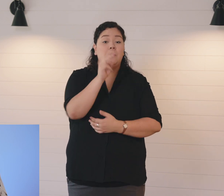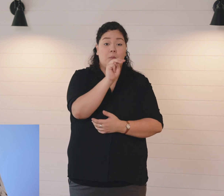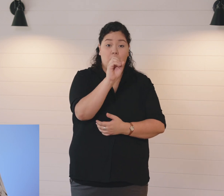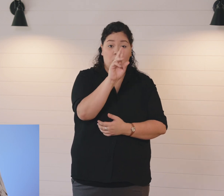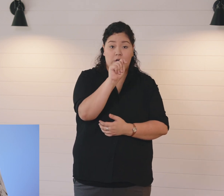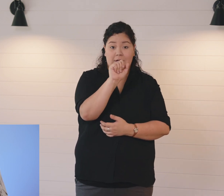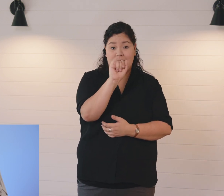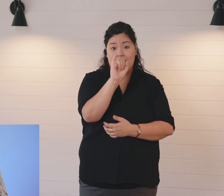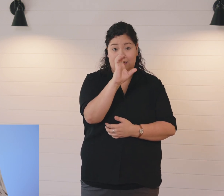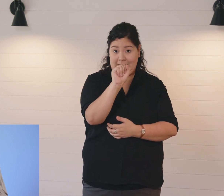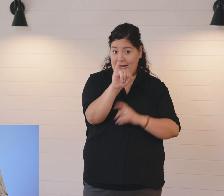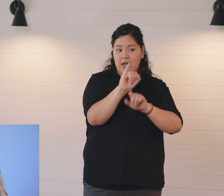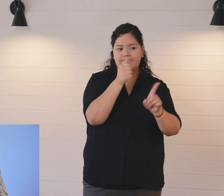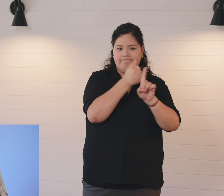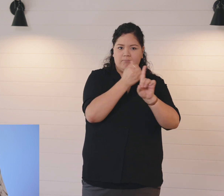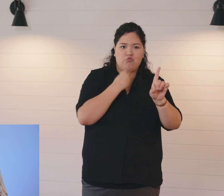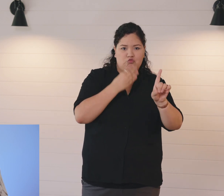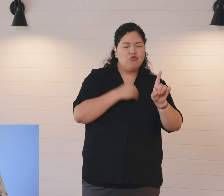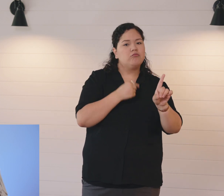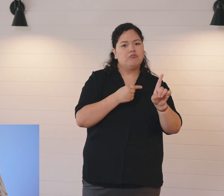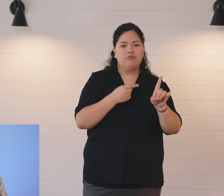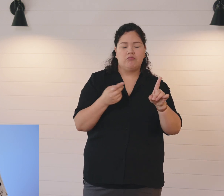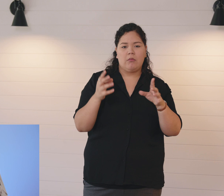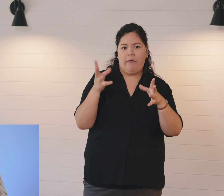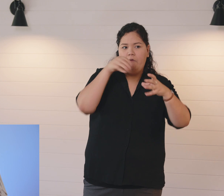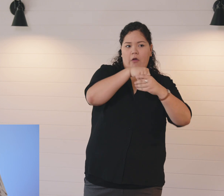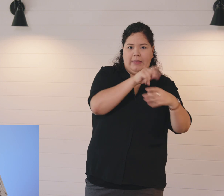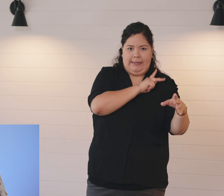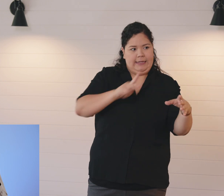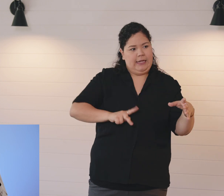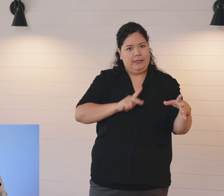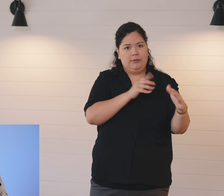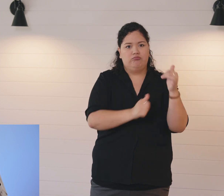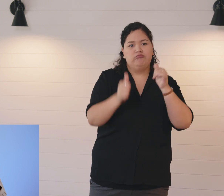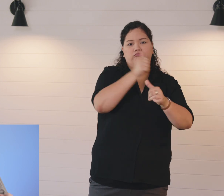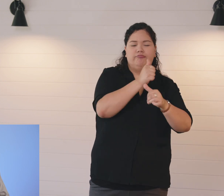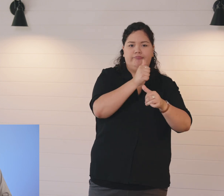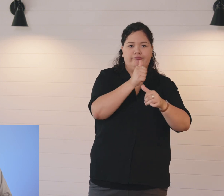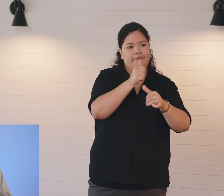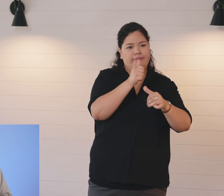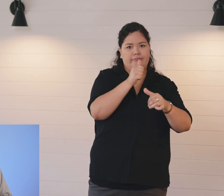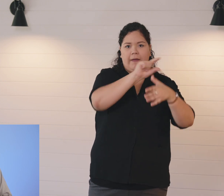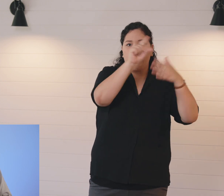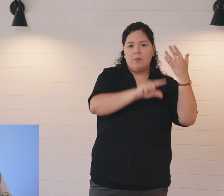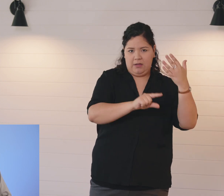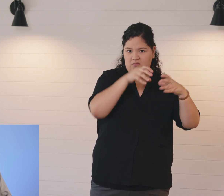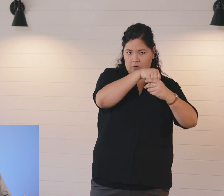Mordecai, a Jew who sits at the king's gate, which means that he's an official working in the king's